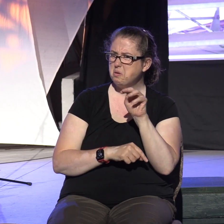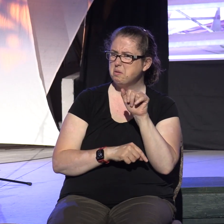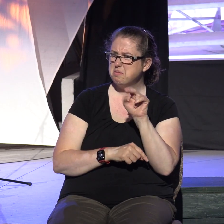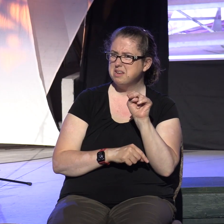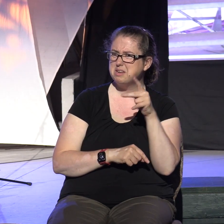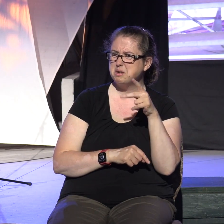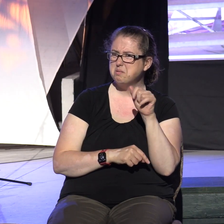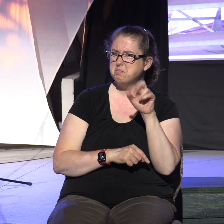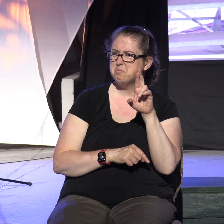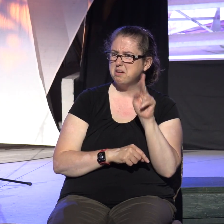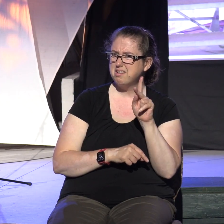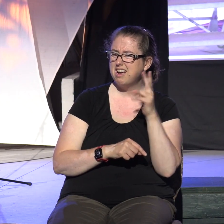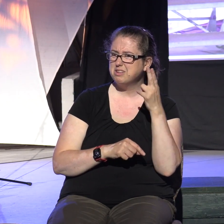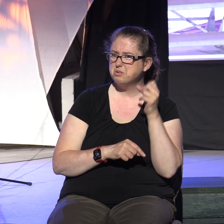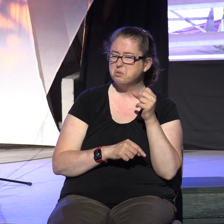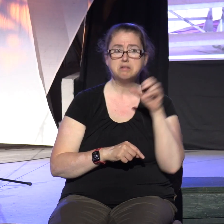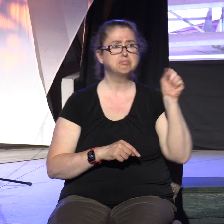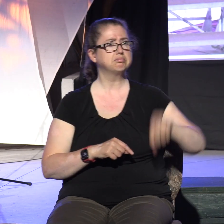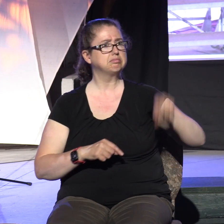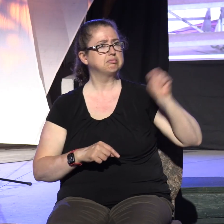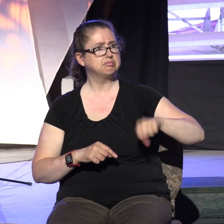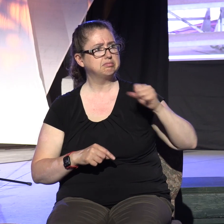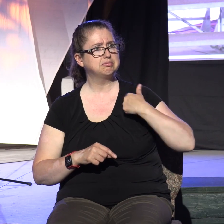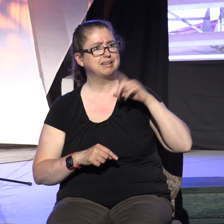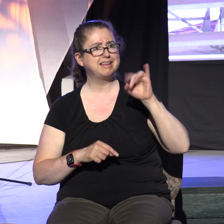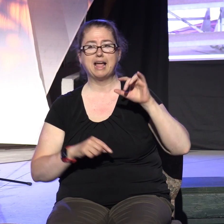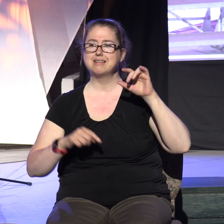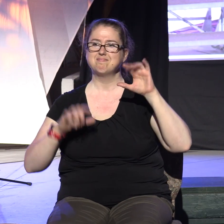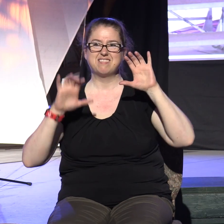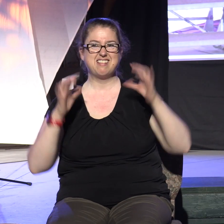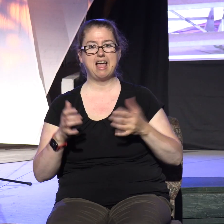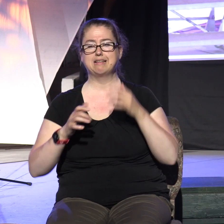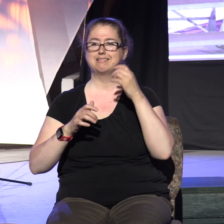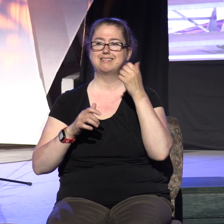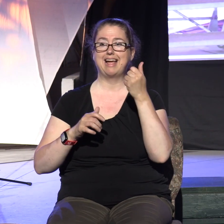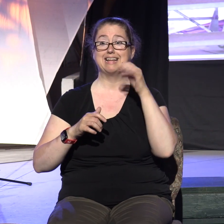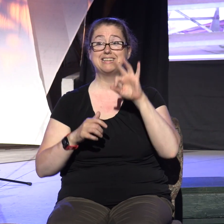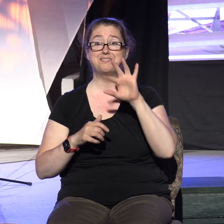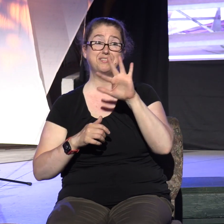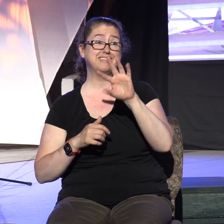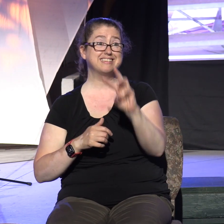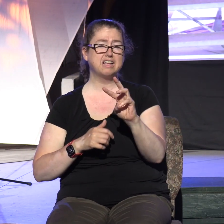your class. Really, he said. Well, what class did you teach?